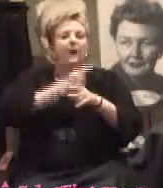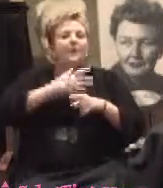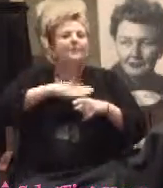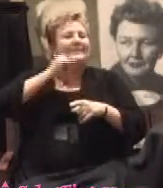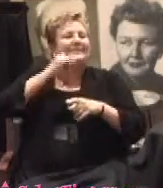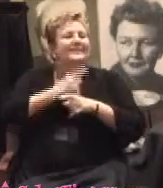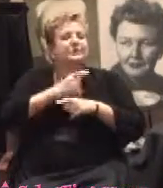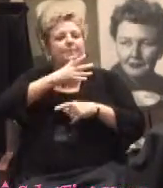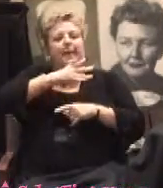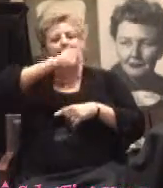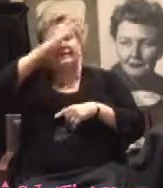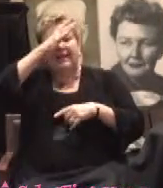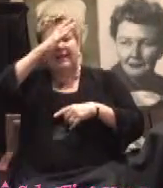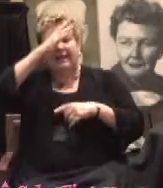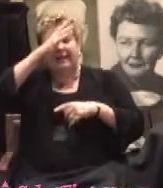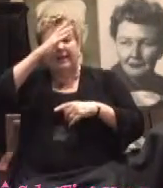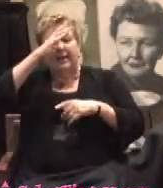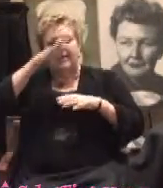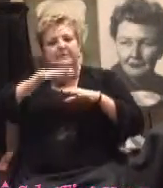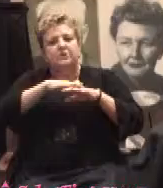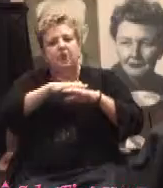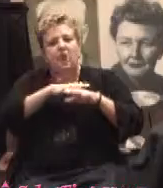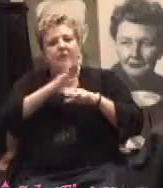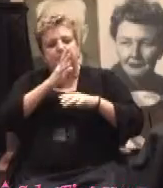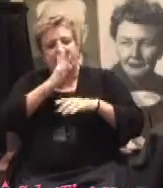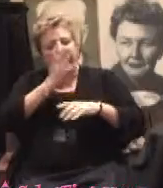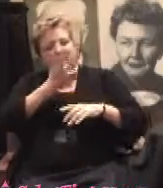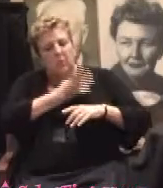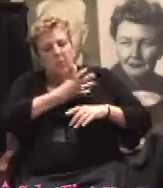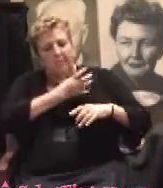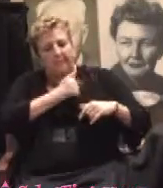slowly turned me out of the conversation, and they stopped looking at me.